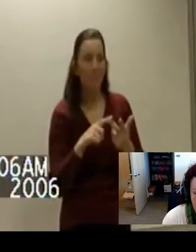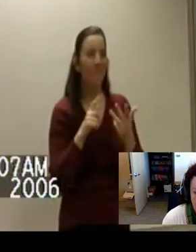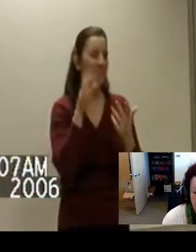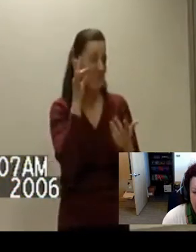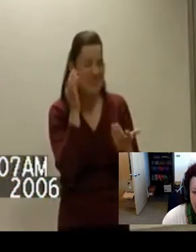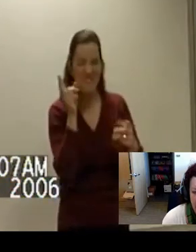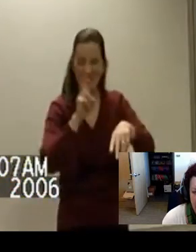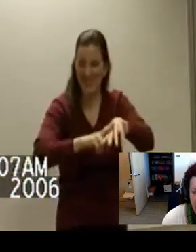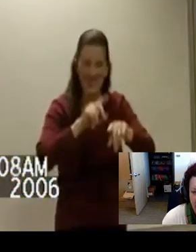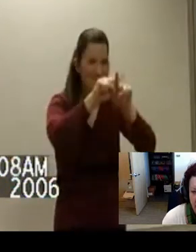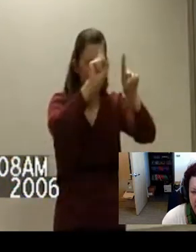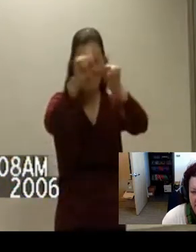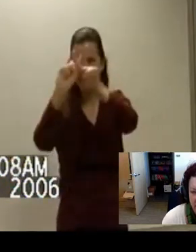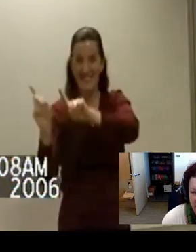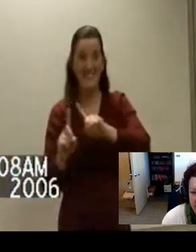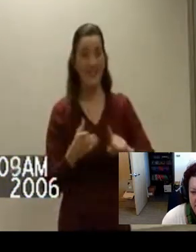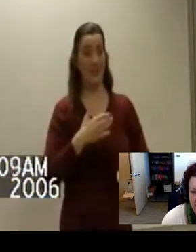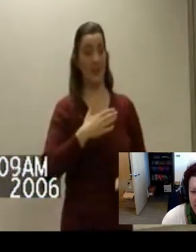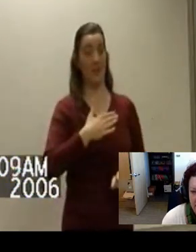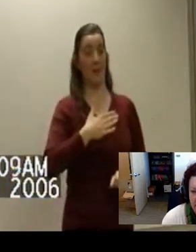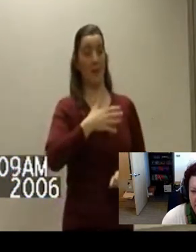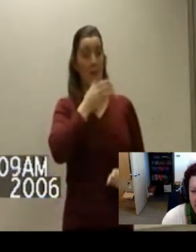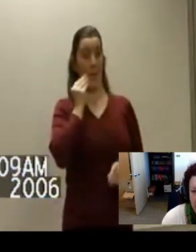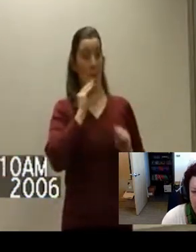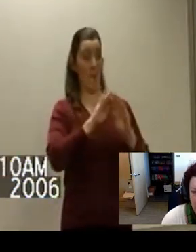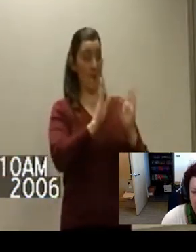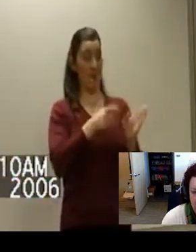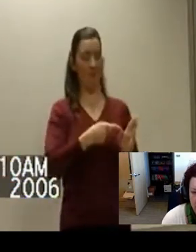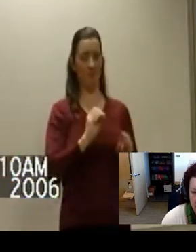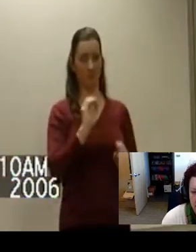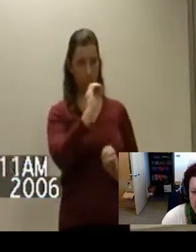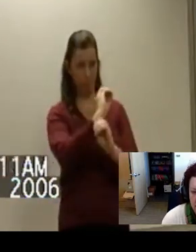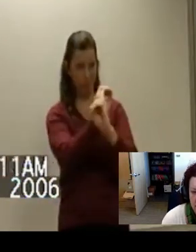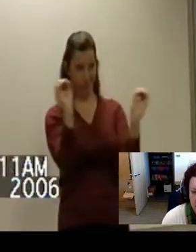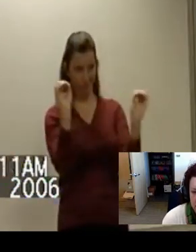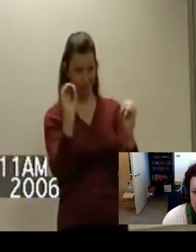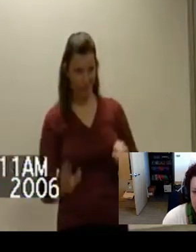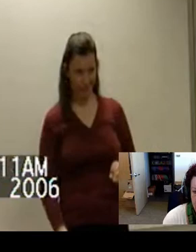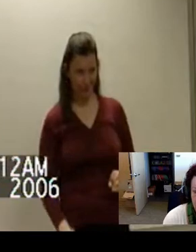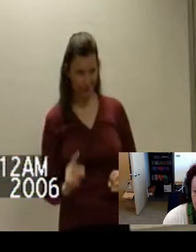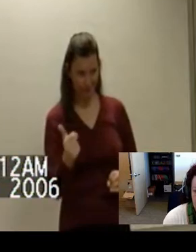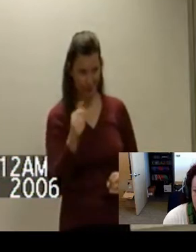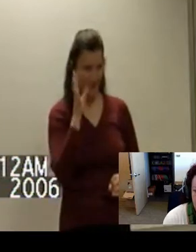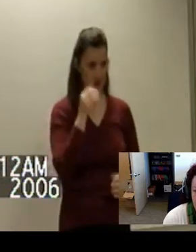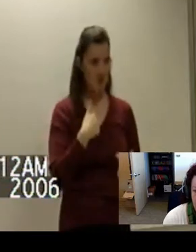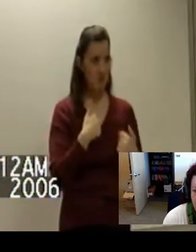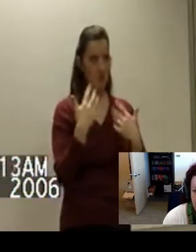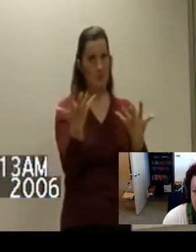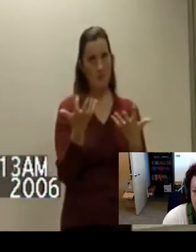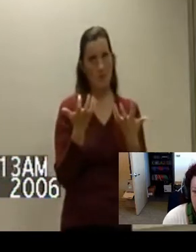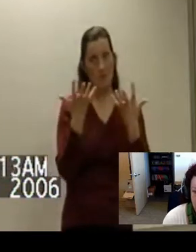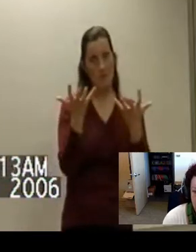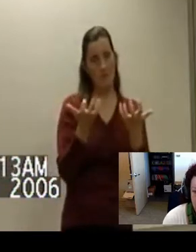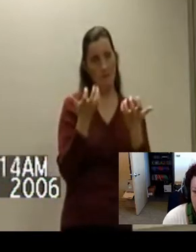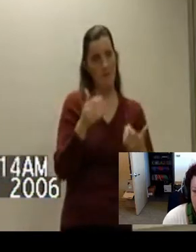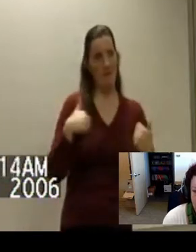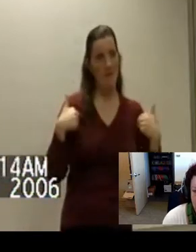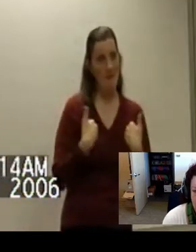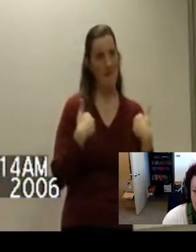other members of my family had raised different things, like, you know, horses and chickens. So at my parents' home, we